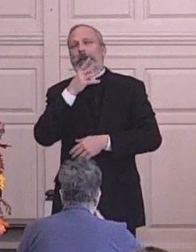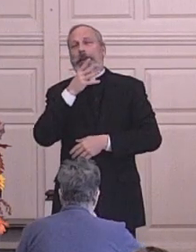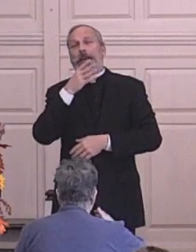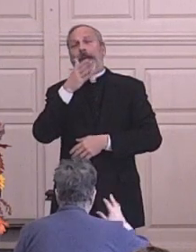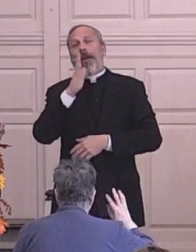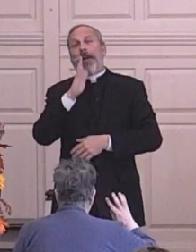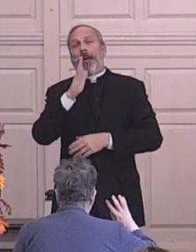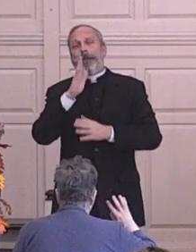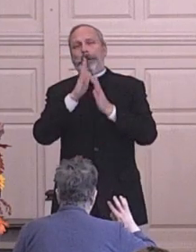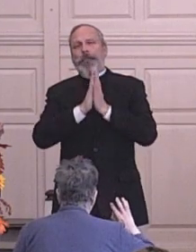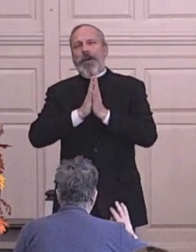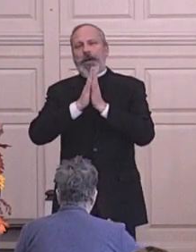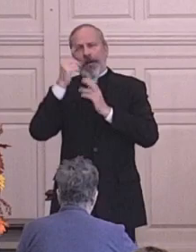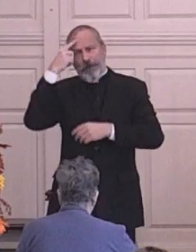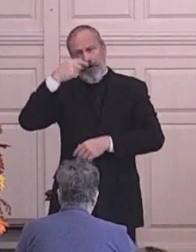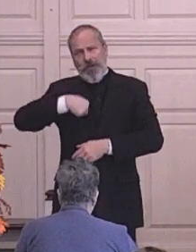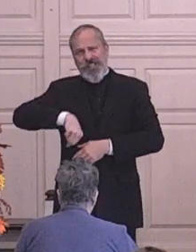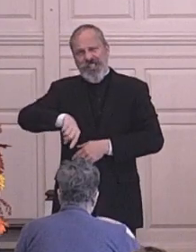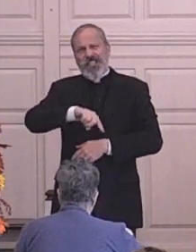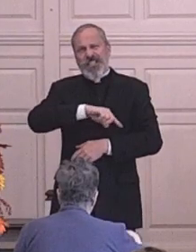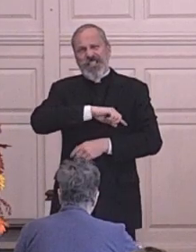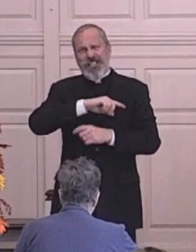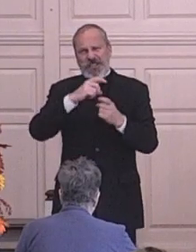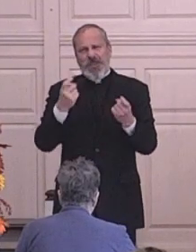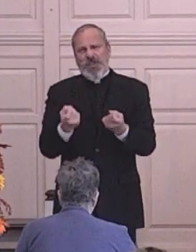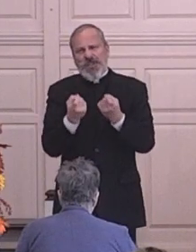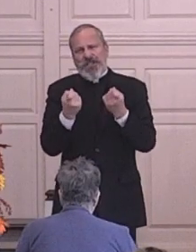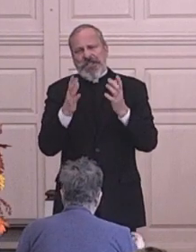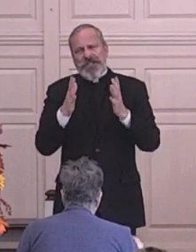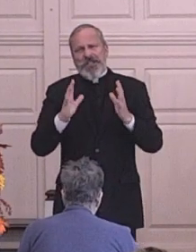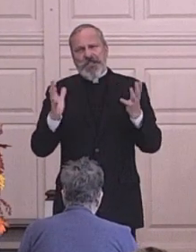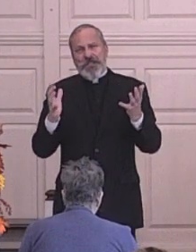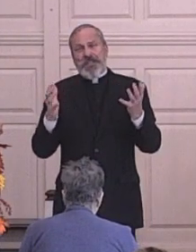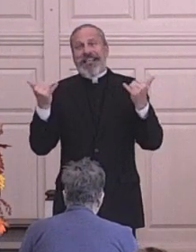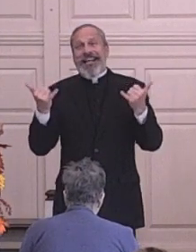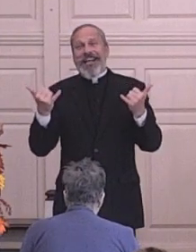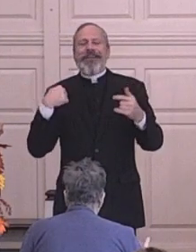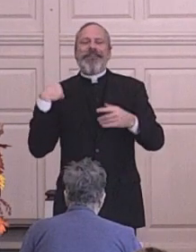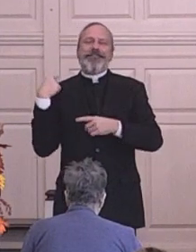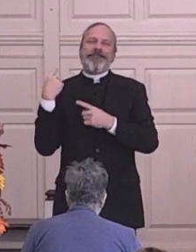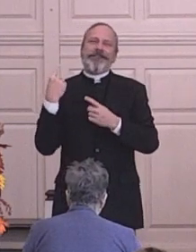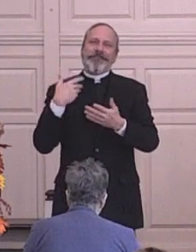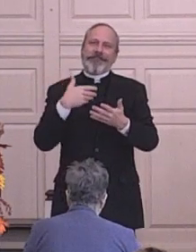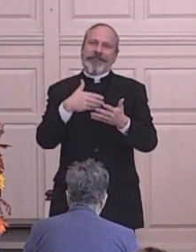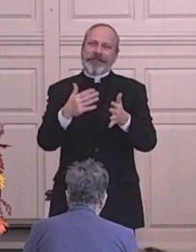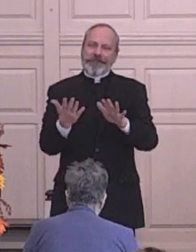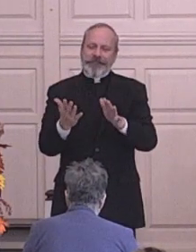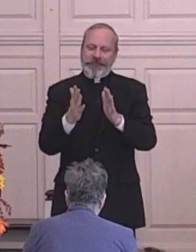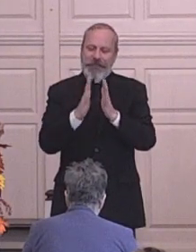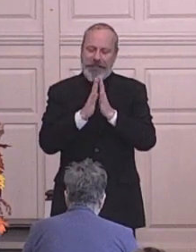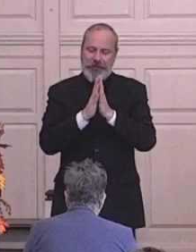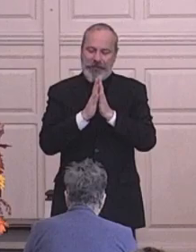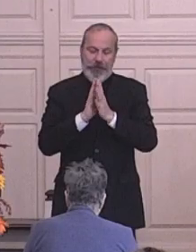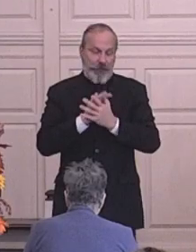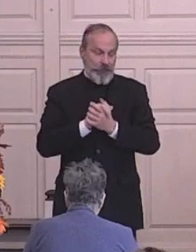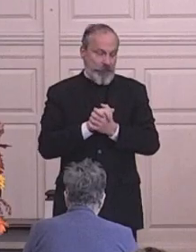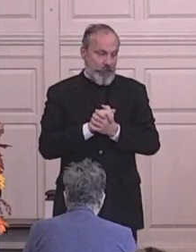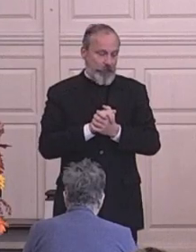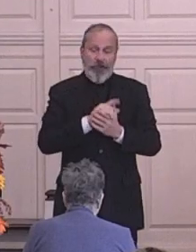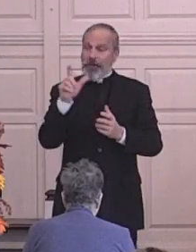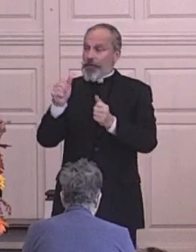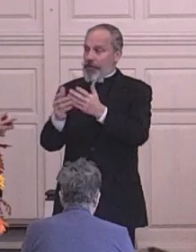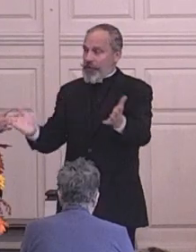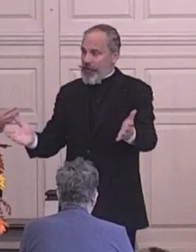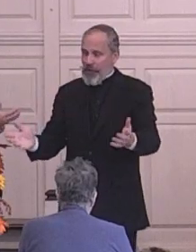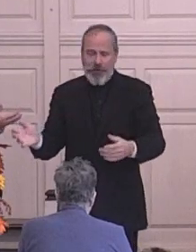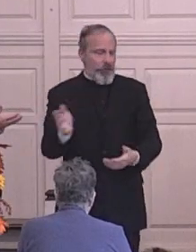Holy Mary, Mother of God, pray for us sinners, now and at the hour of our death. The Lord